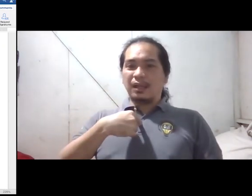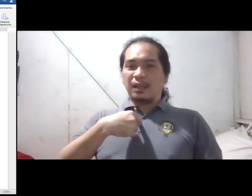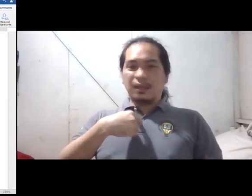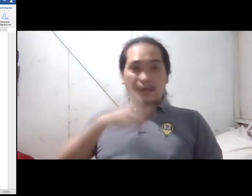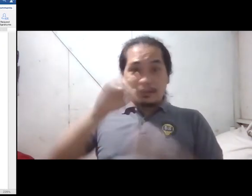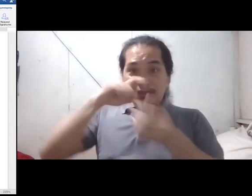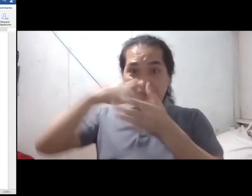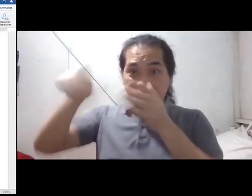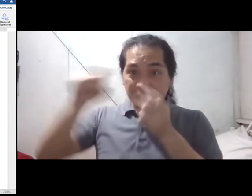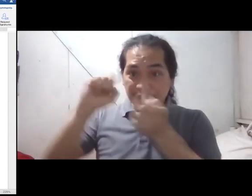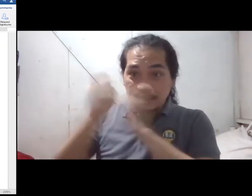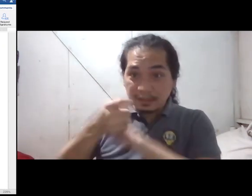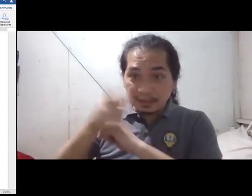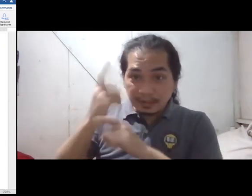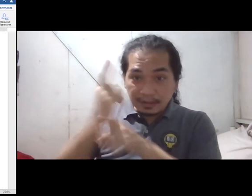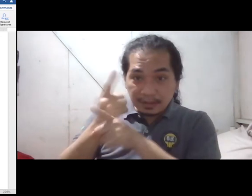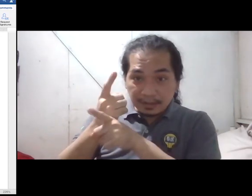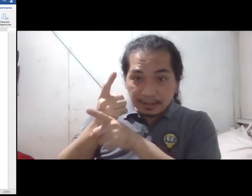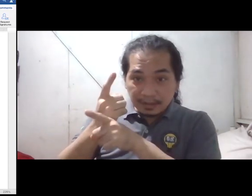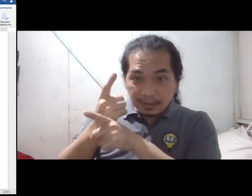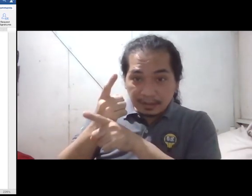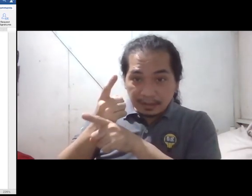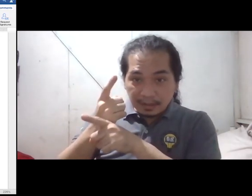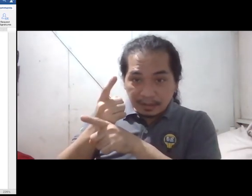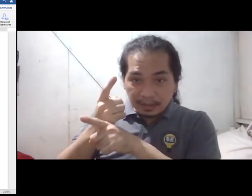what did you say recently?